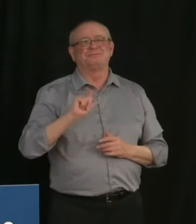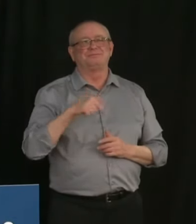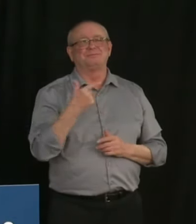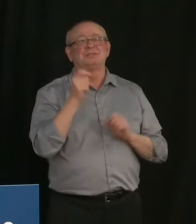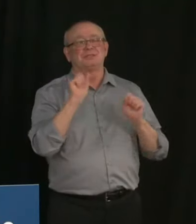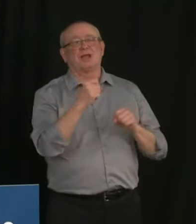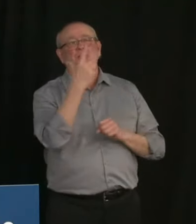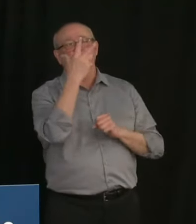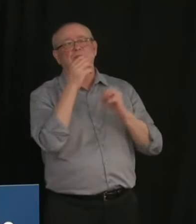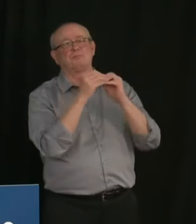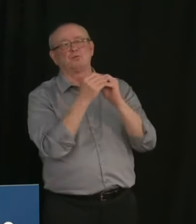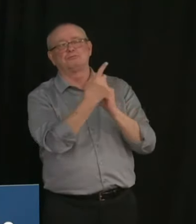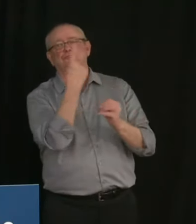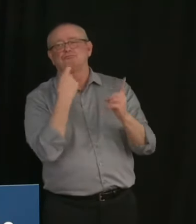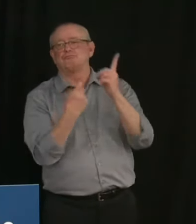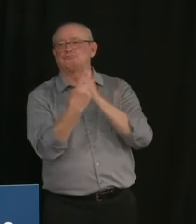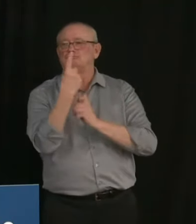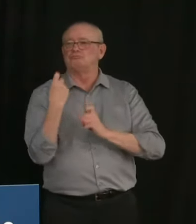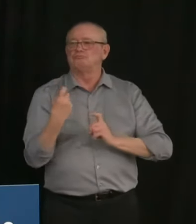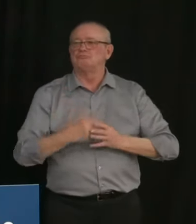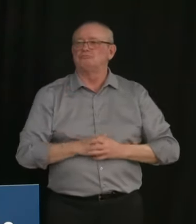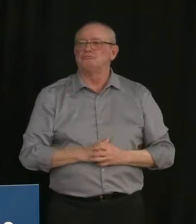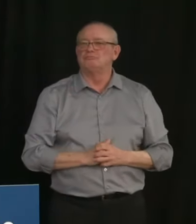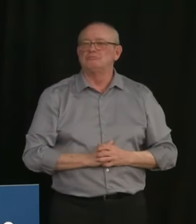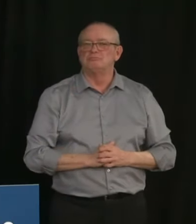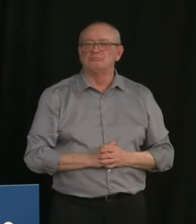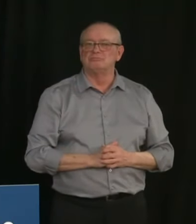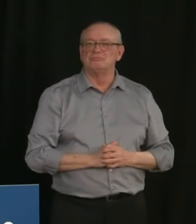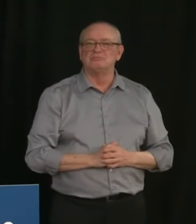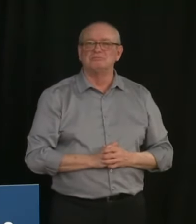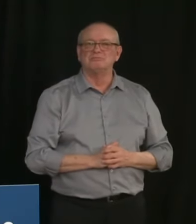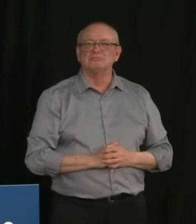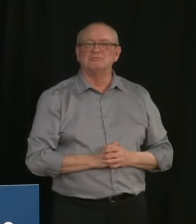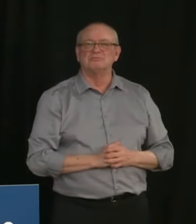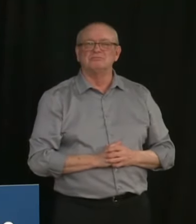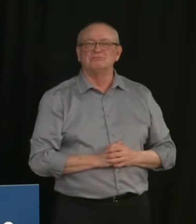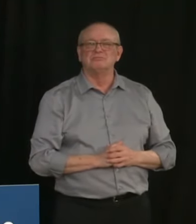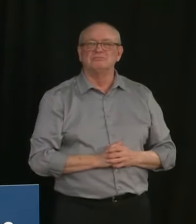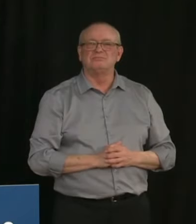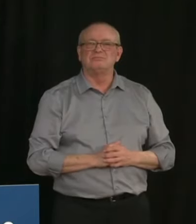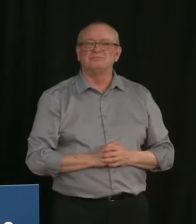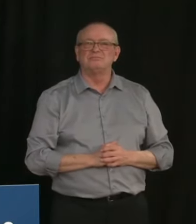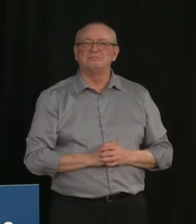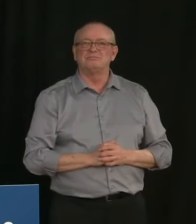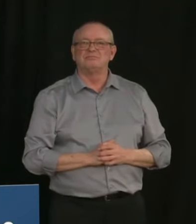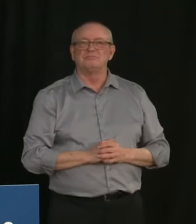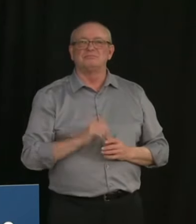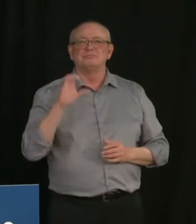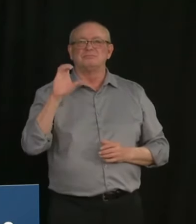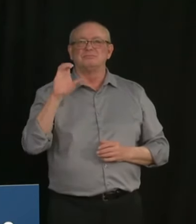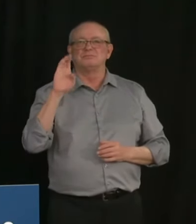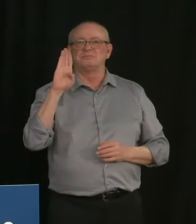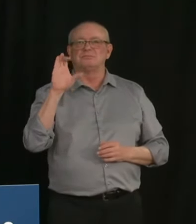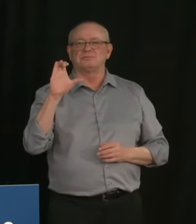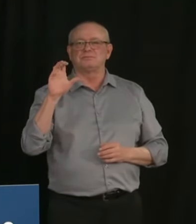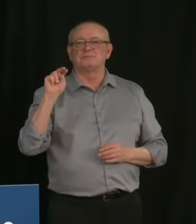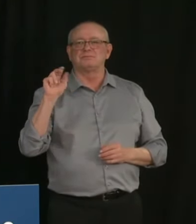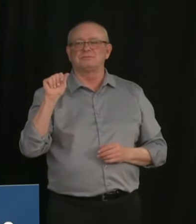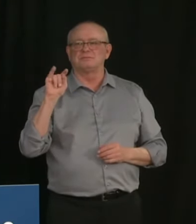questions. Operator, could you put through the next caller, please? Next is Aaron Collins with CBC National. Go ahead,